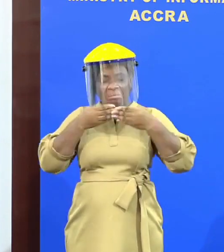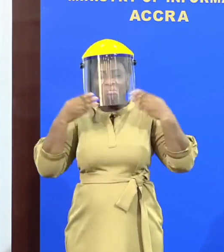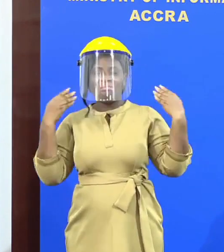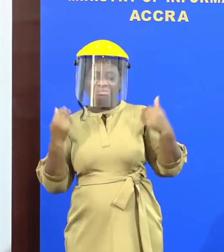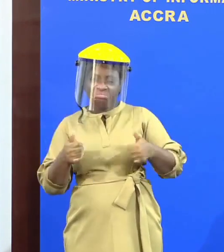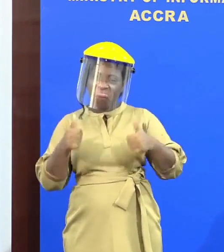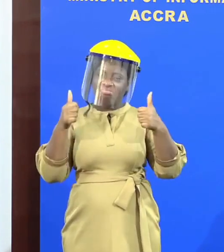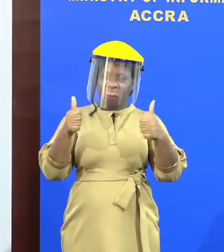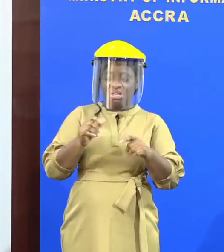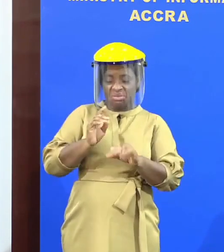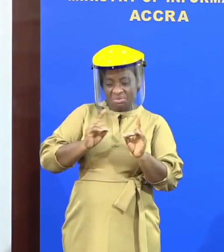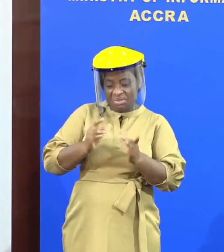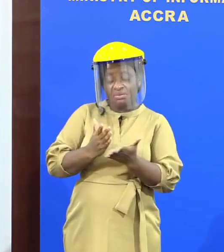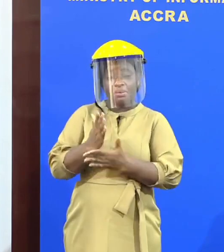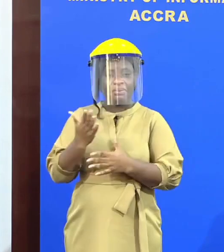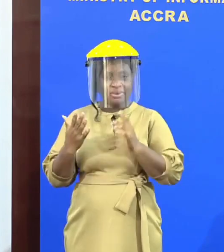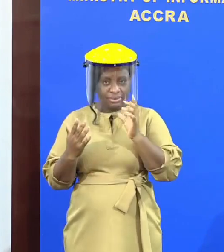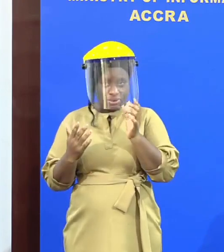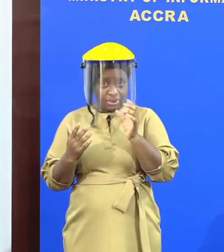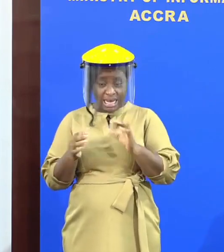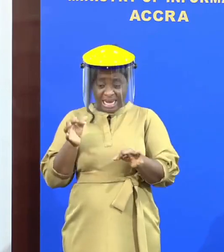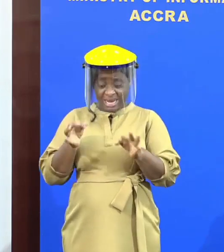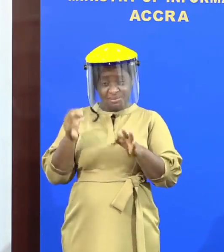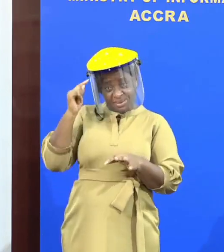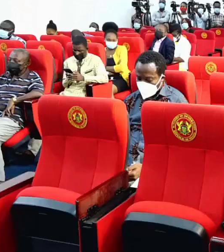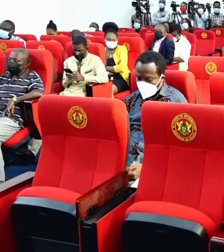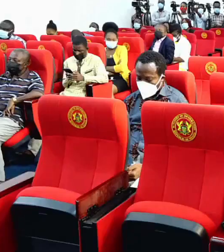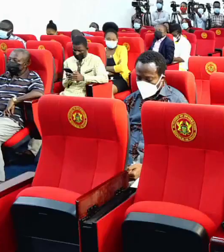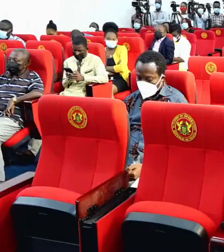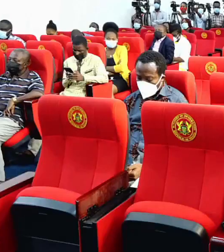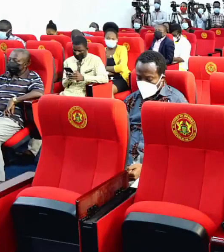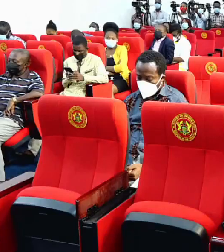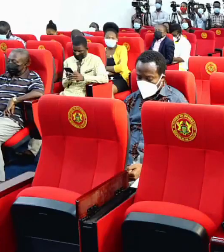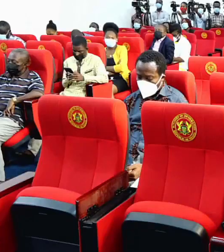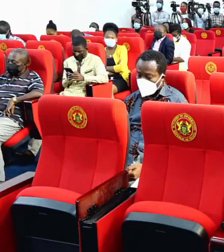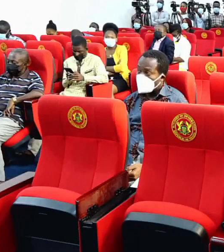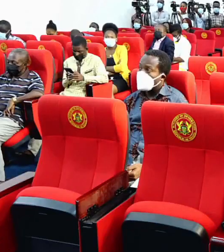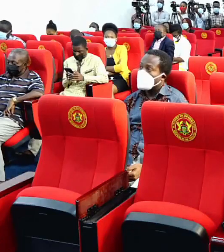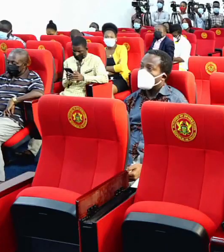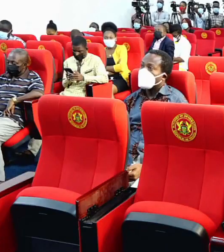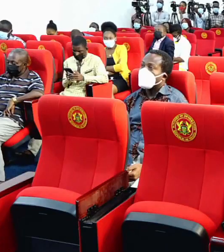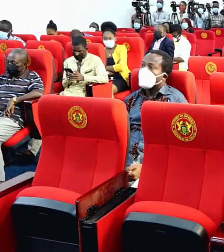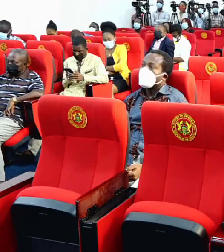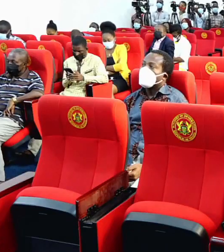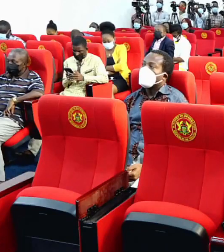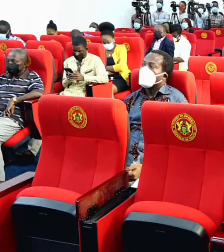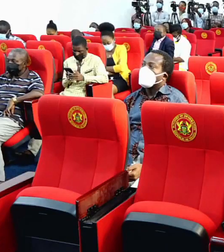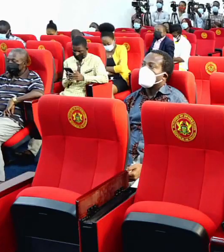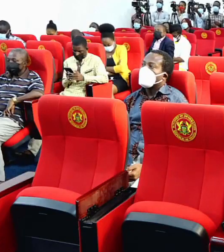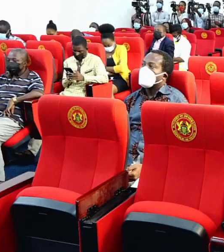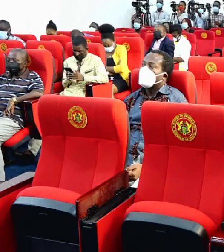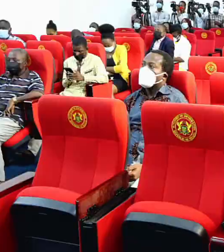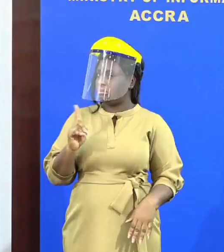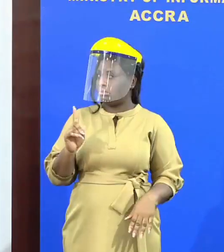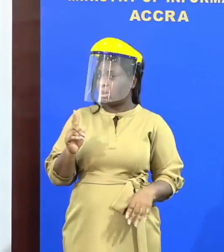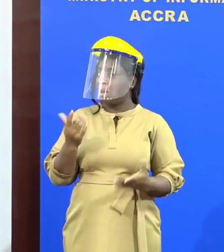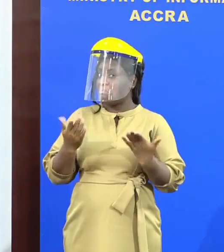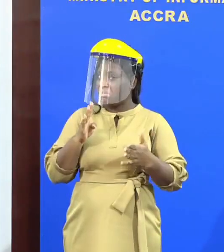and adhere to the protocols. So if we think that because it's stable, we're going to go back to our old ways, then it will escalate